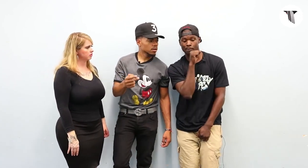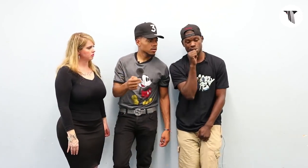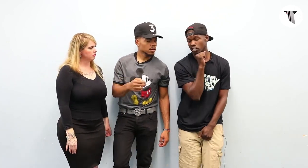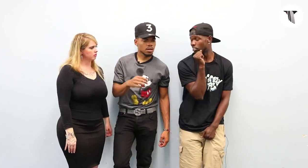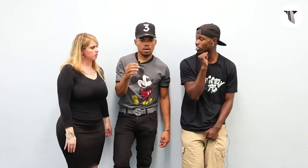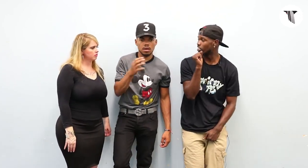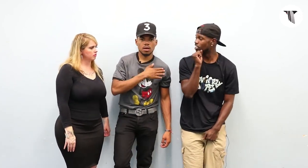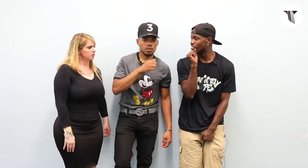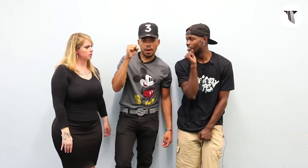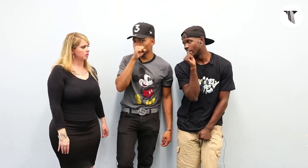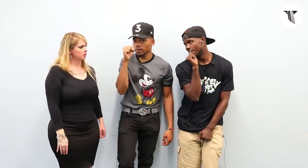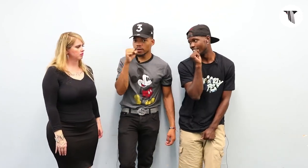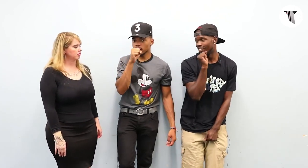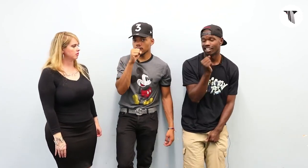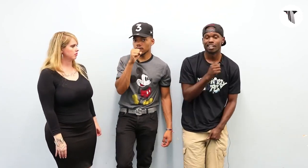rapper? A rapper?